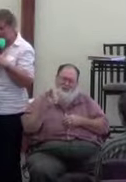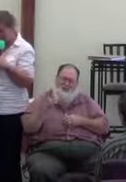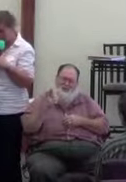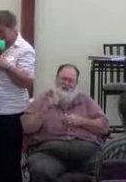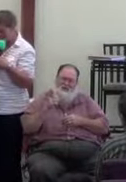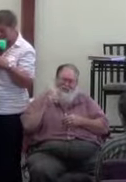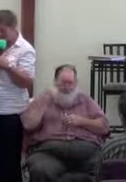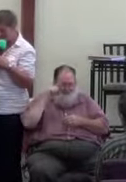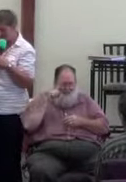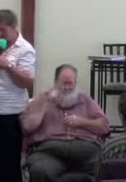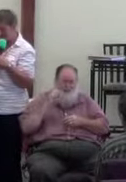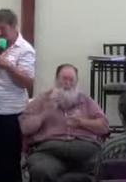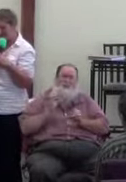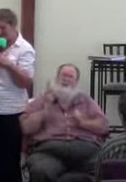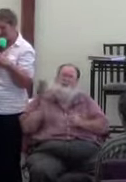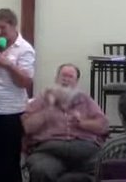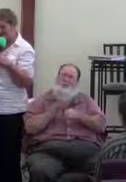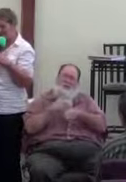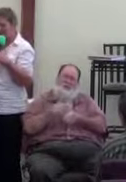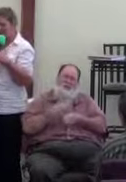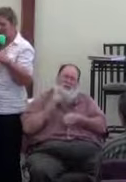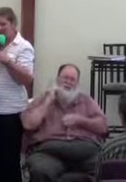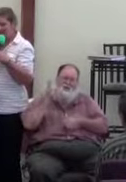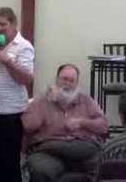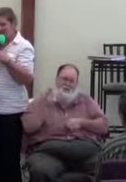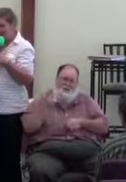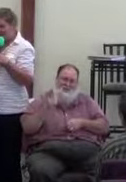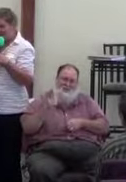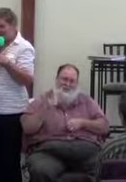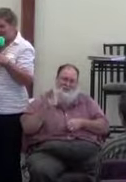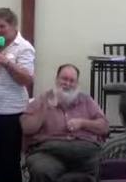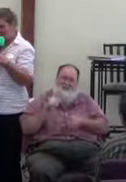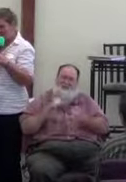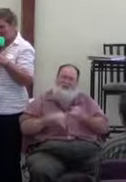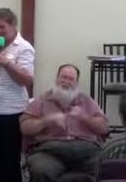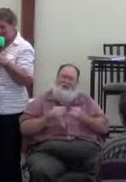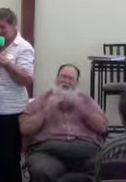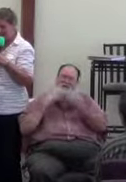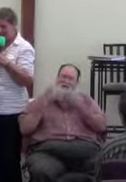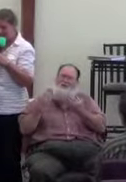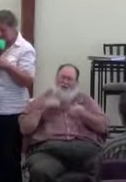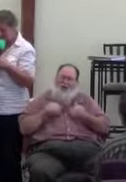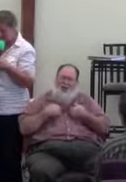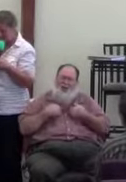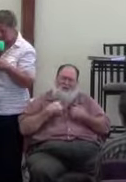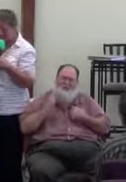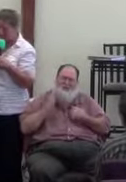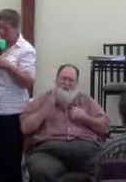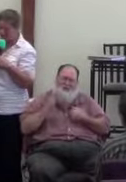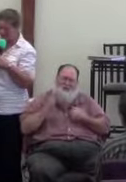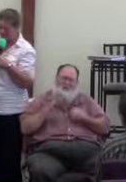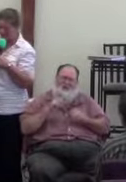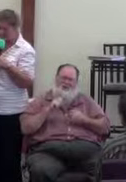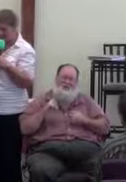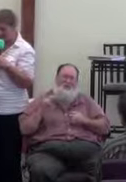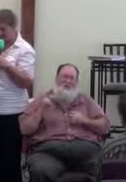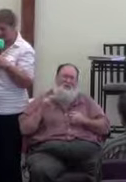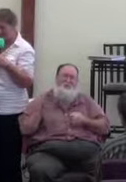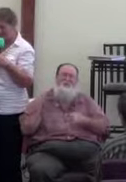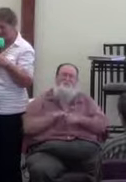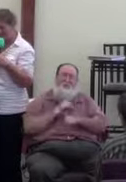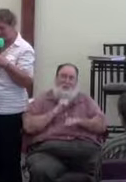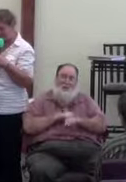for creating destiny. And finally, thank you that we have Pastor Kieran full time. Thank you, Lord. Thank